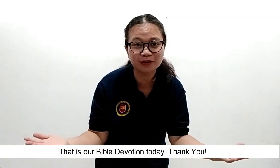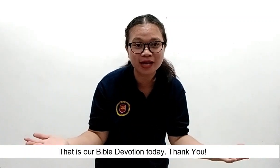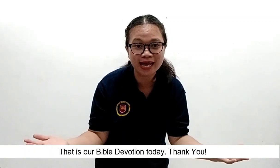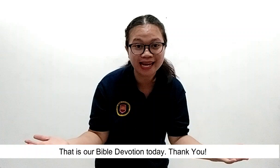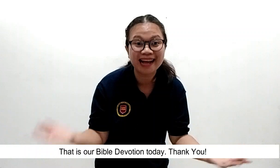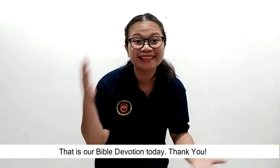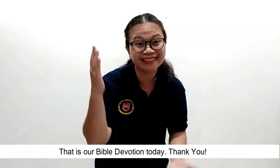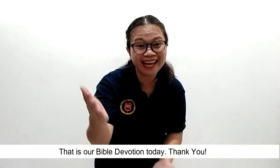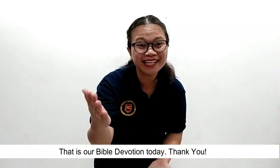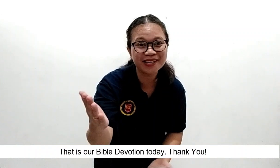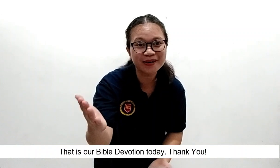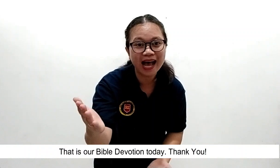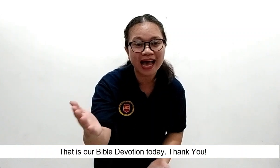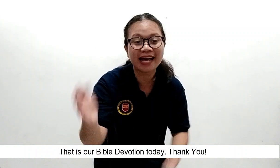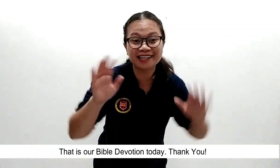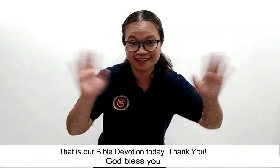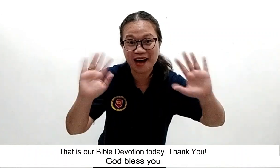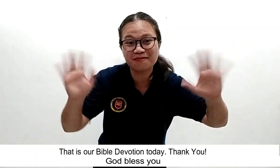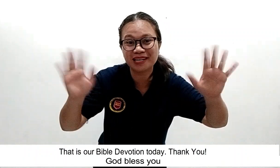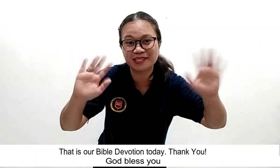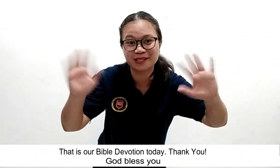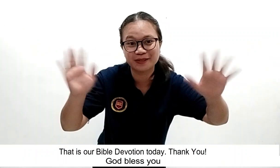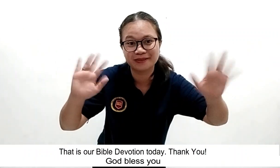today thank you and God bless you